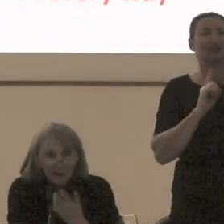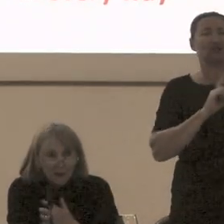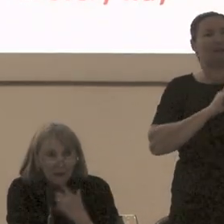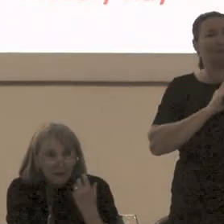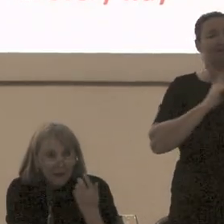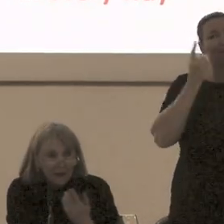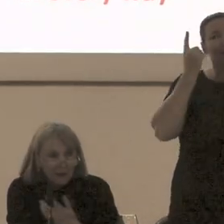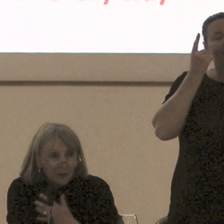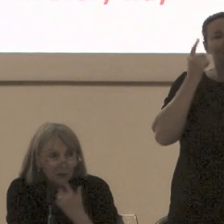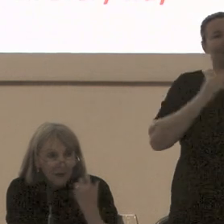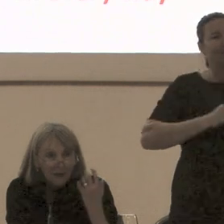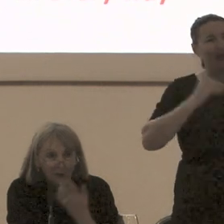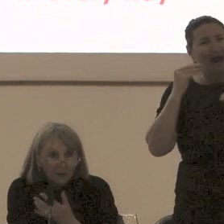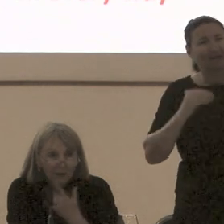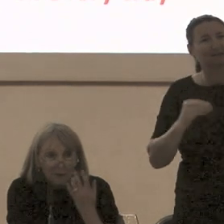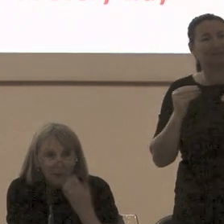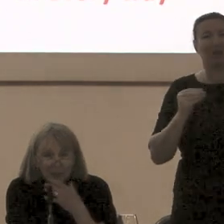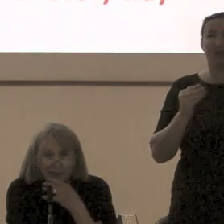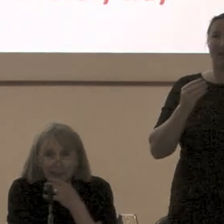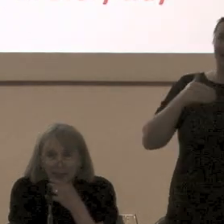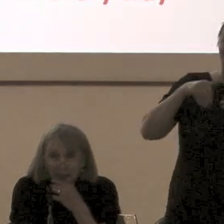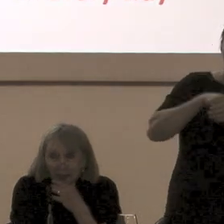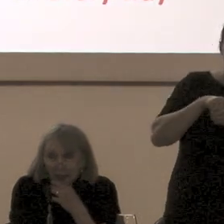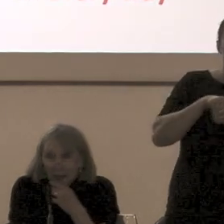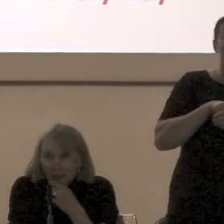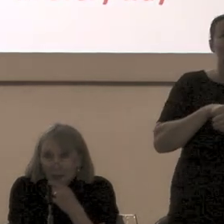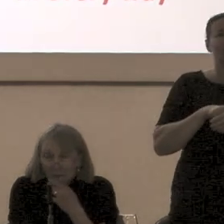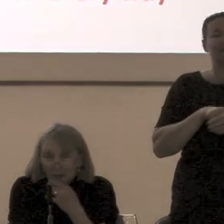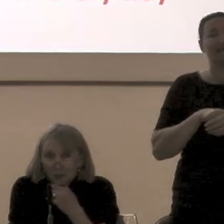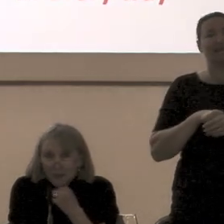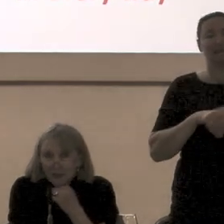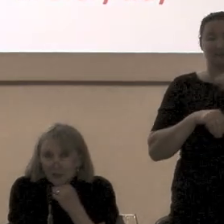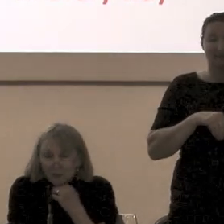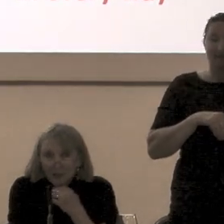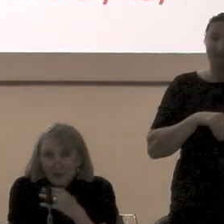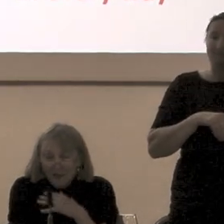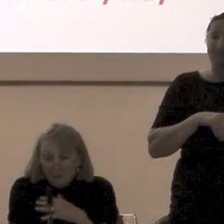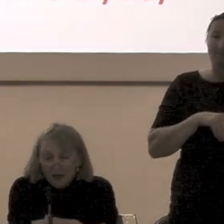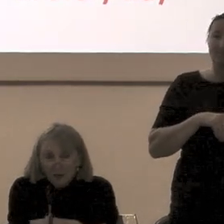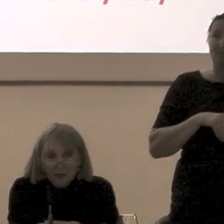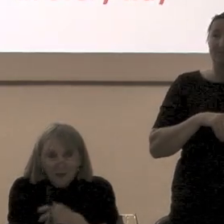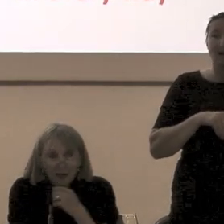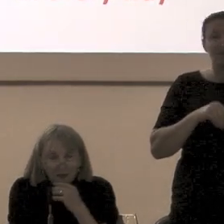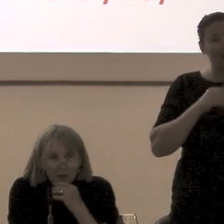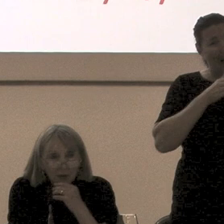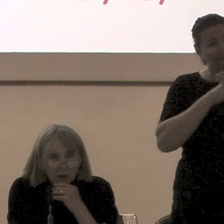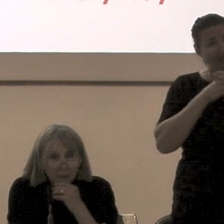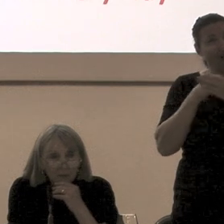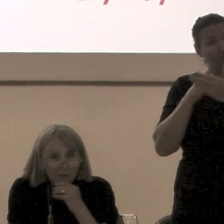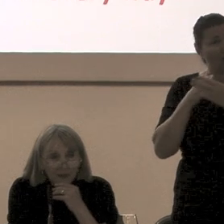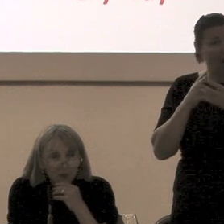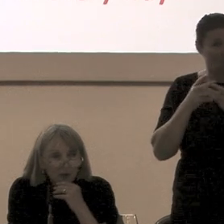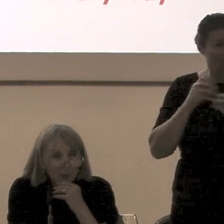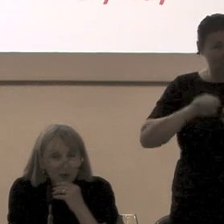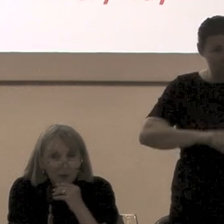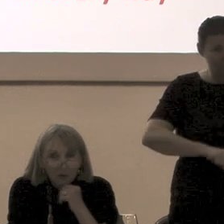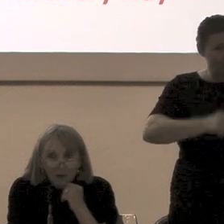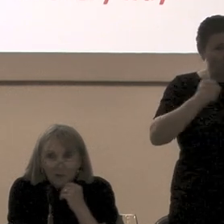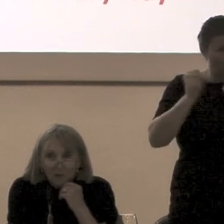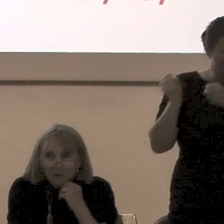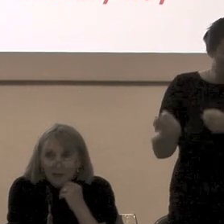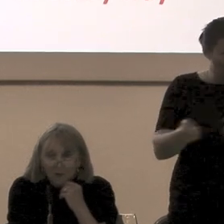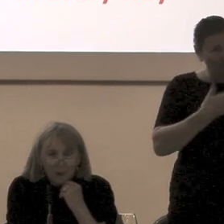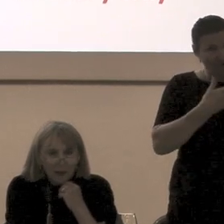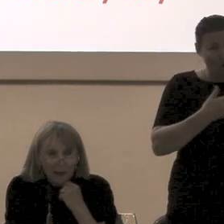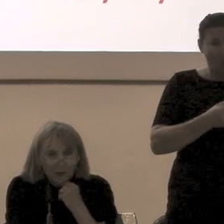to think about how to include everybody. And we managed to break that barrier that we no